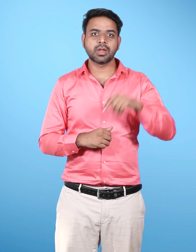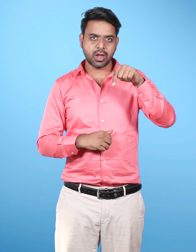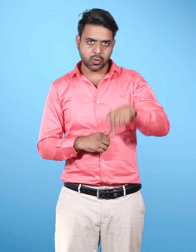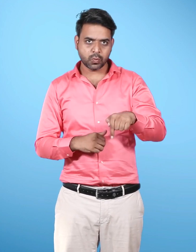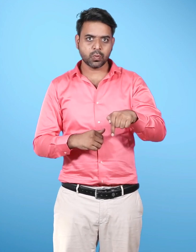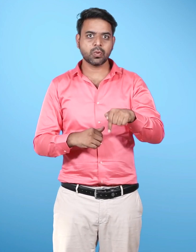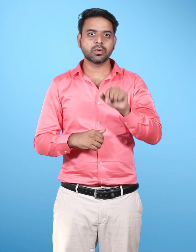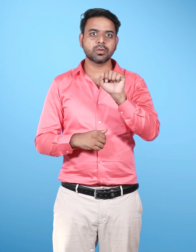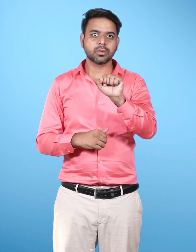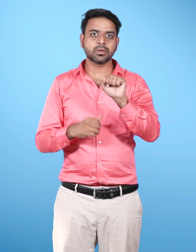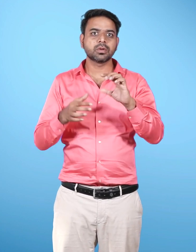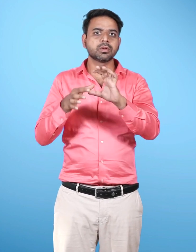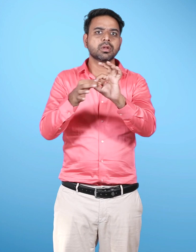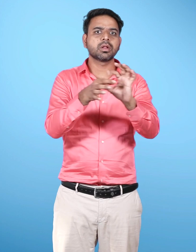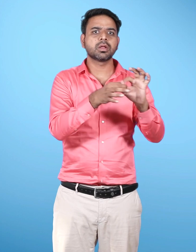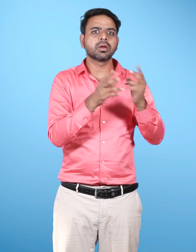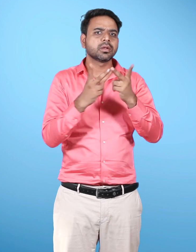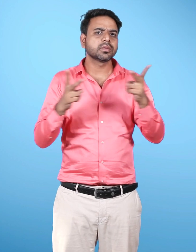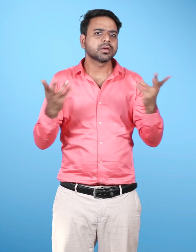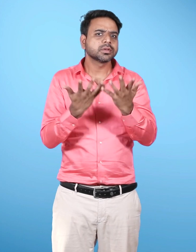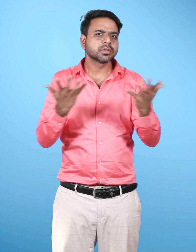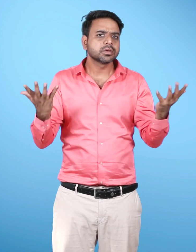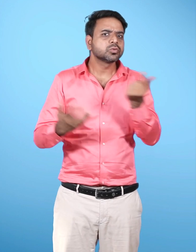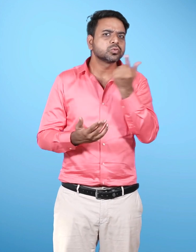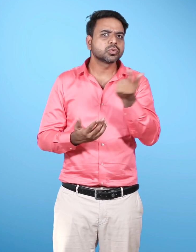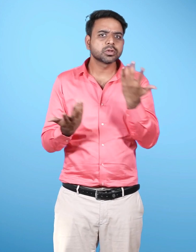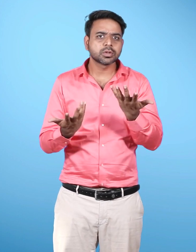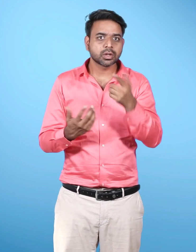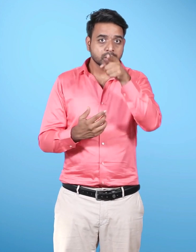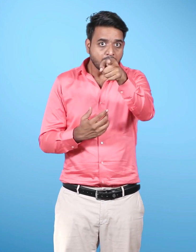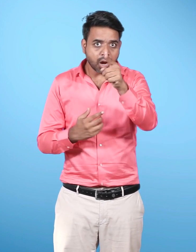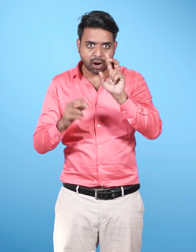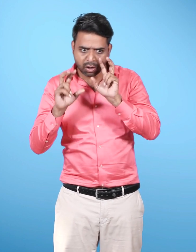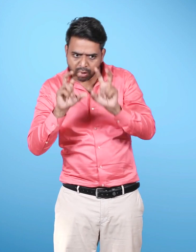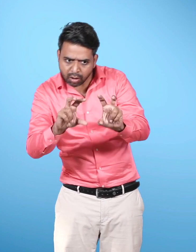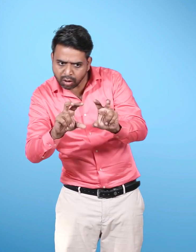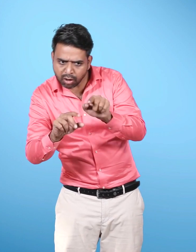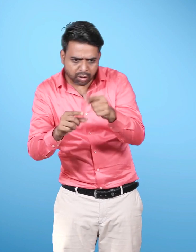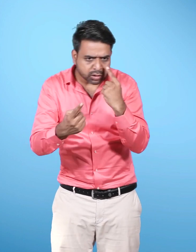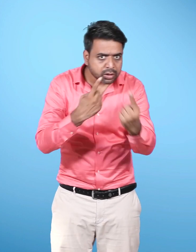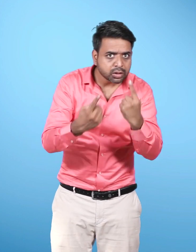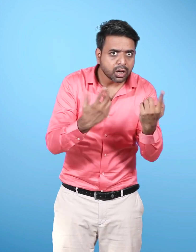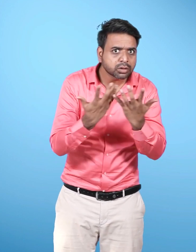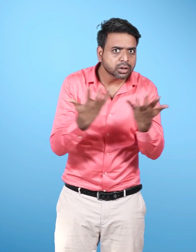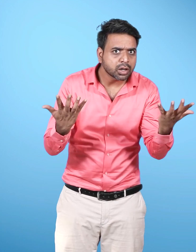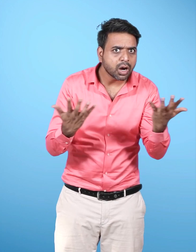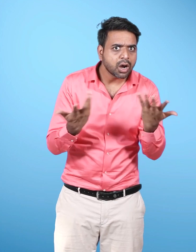You can now use this arrangement to test whether any given material allows current to pass through it or